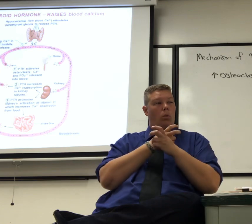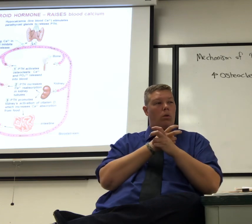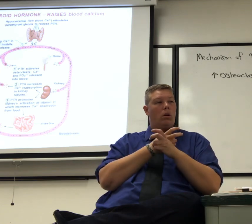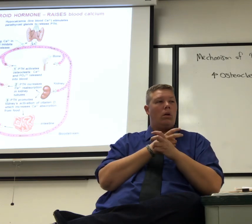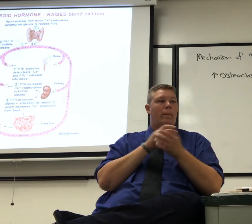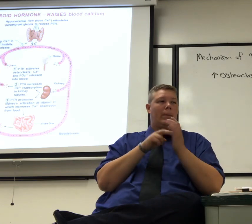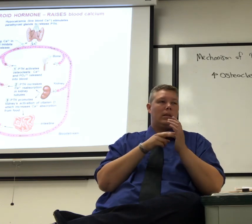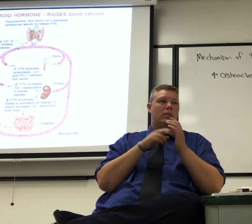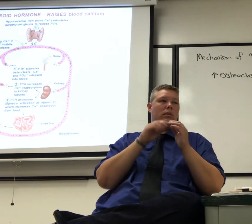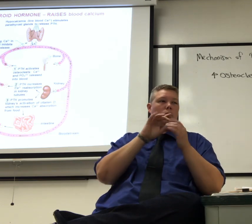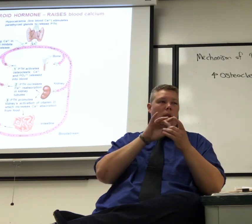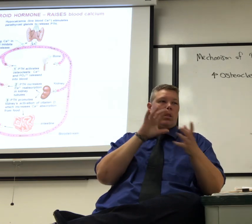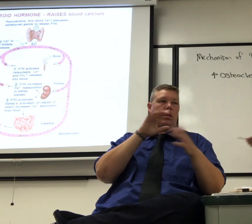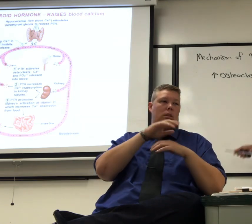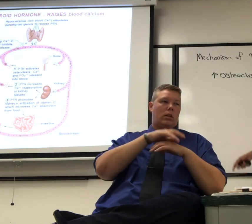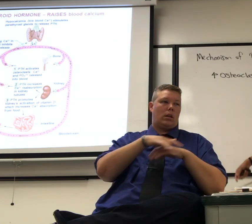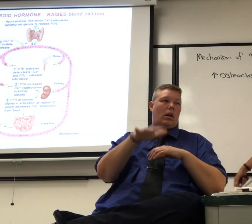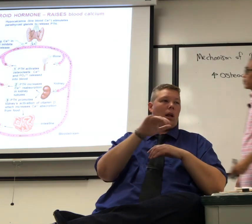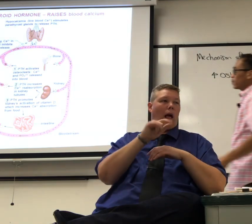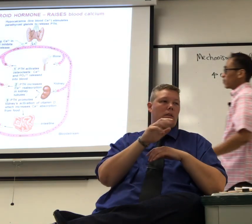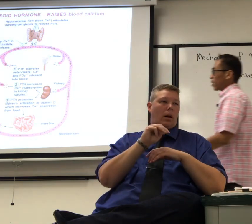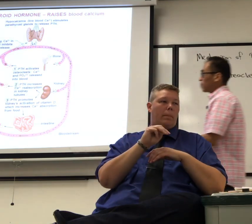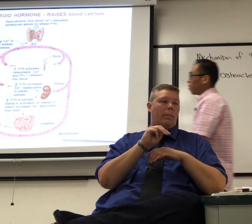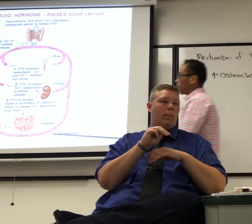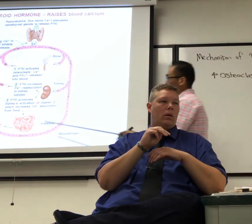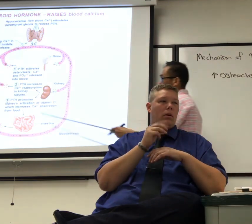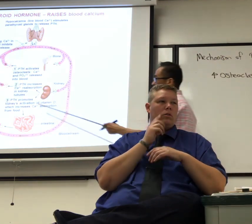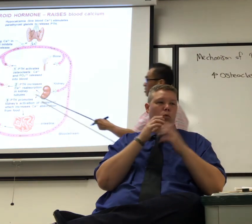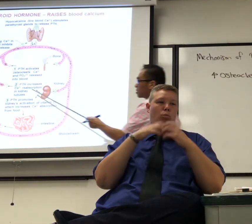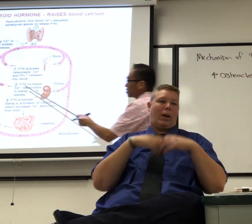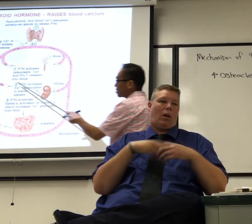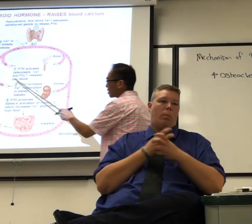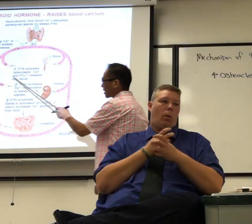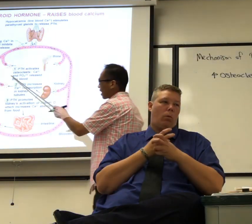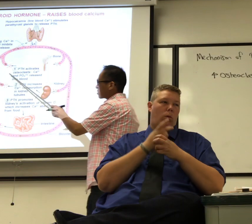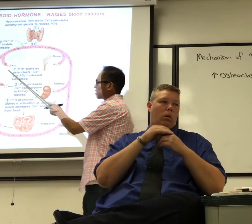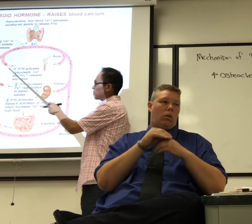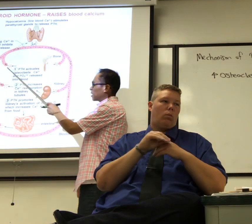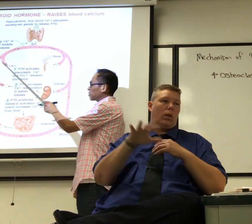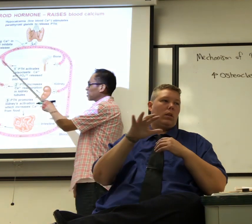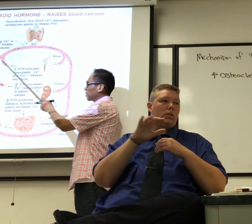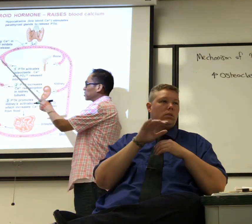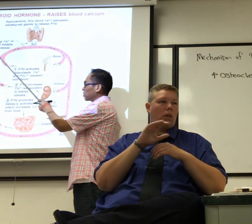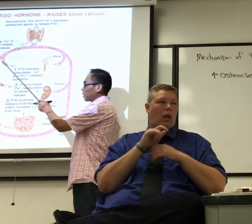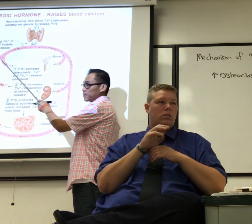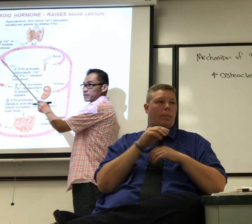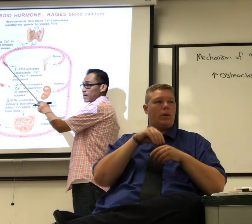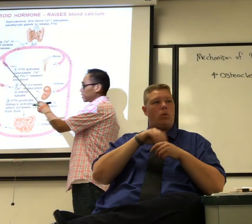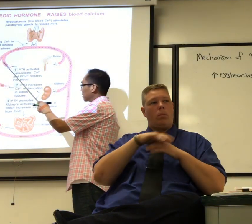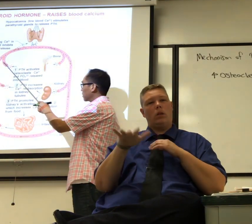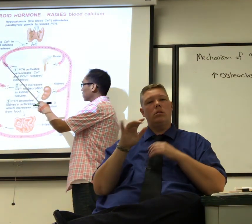bone down and look at the calcium into the blood. Okay, so that's why they